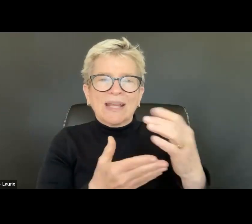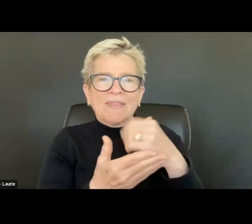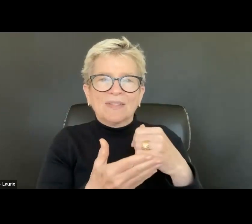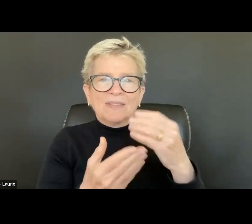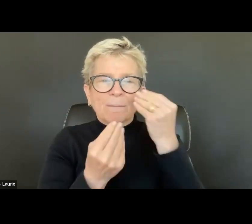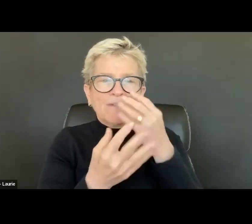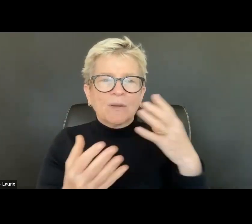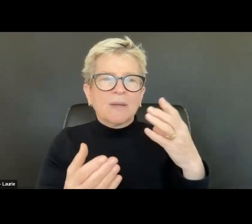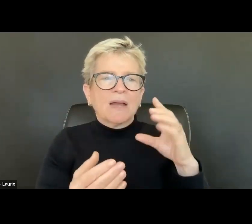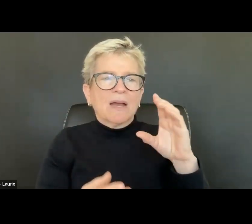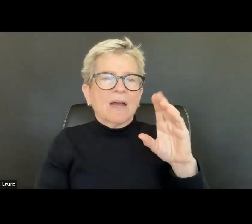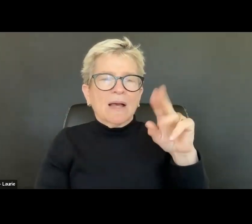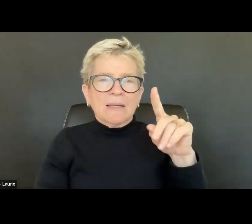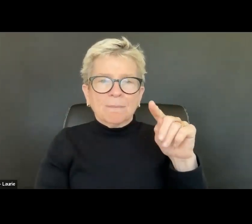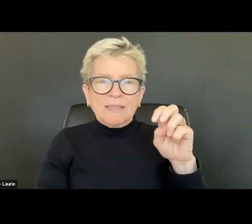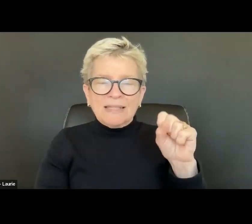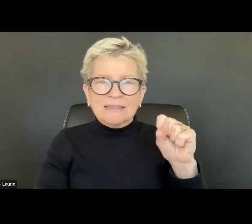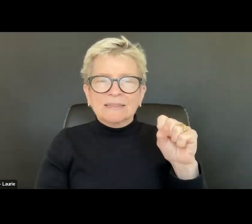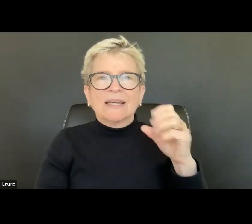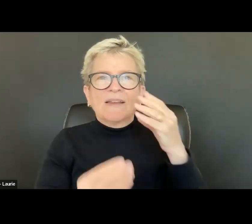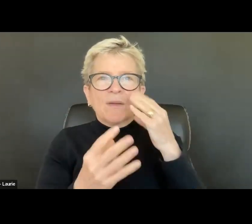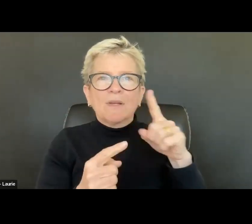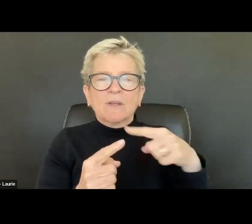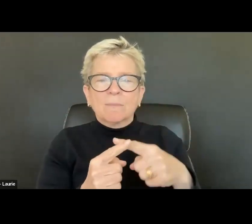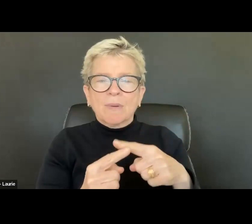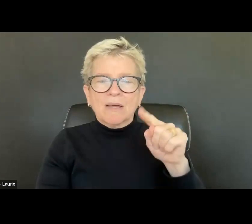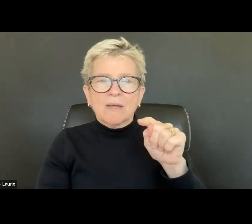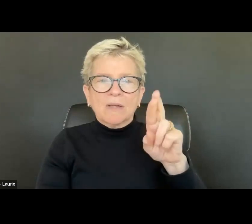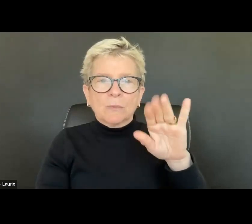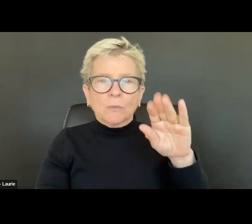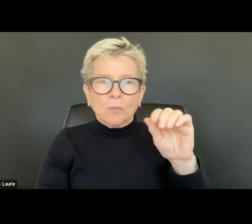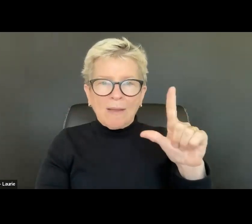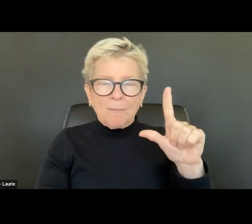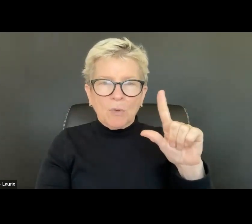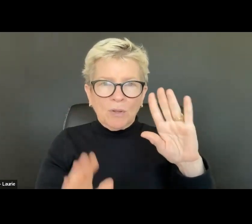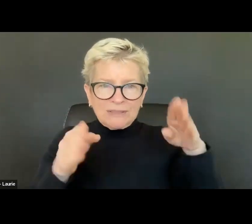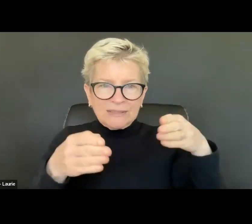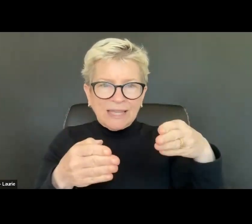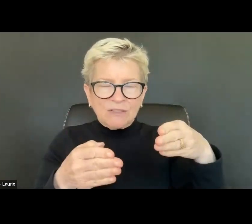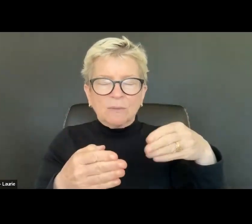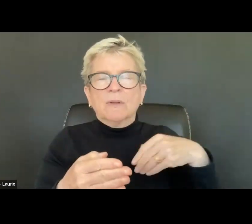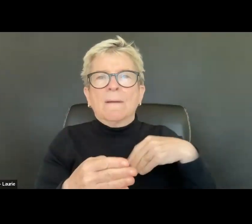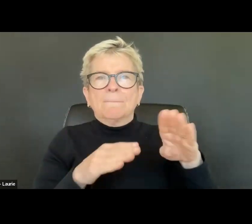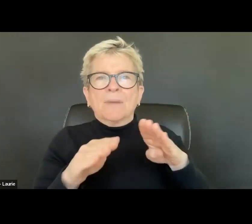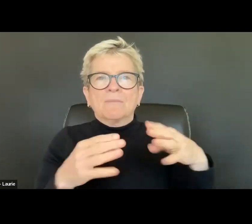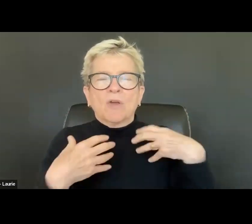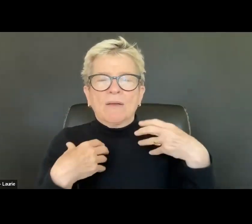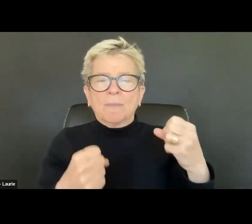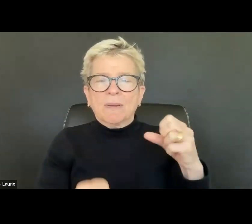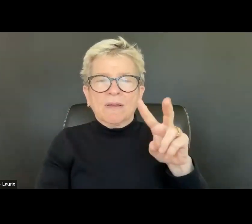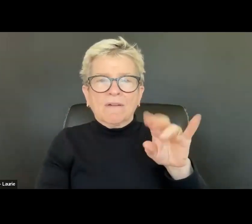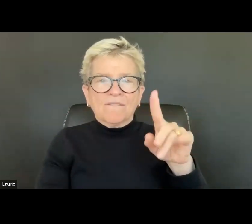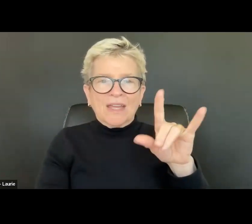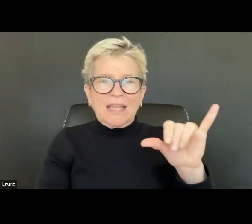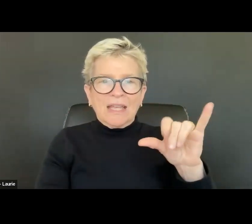updates or education on tribal-centric behavioral health and crisis response. Vicki Lowe, who's the